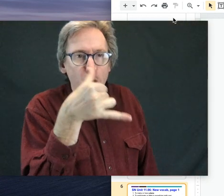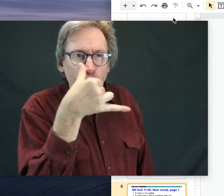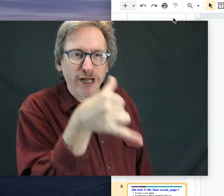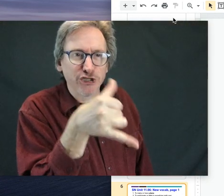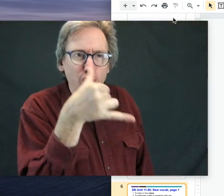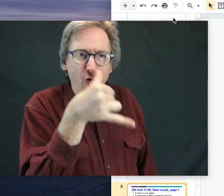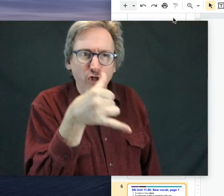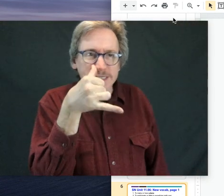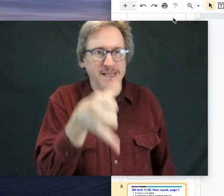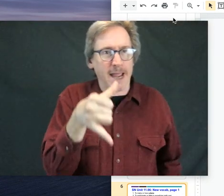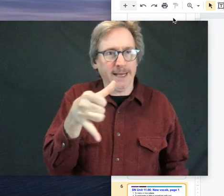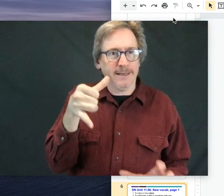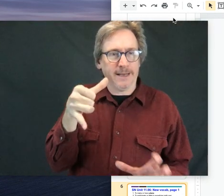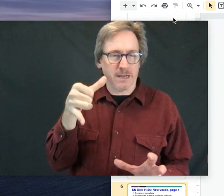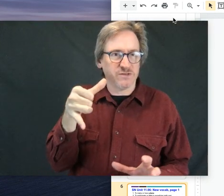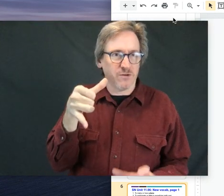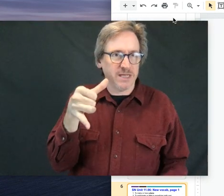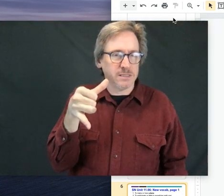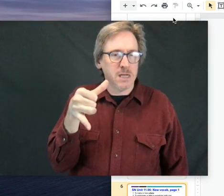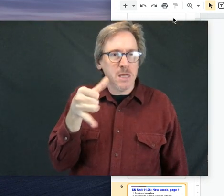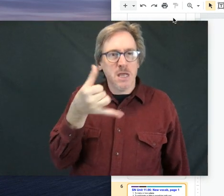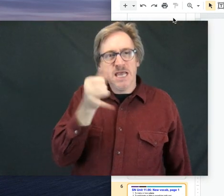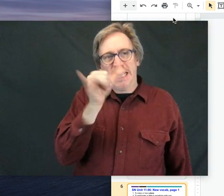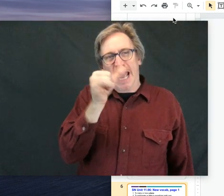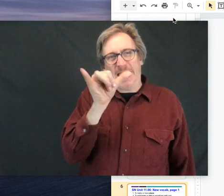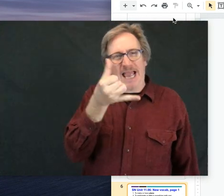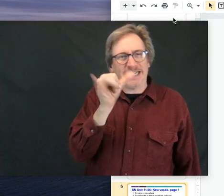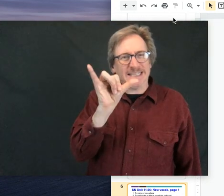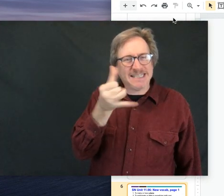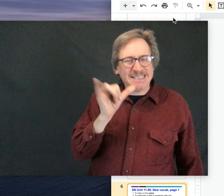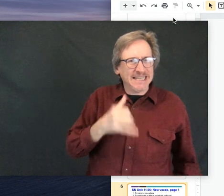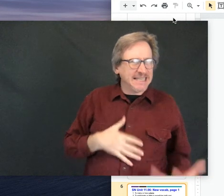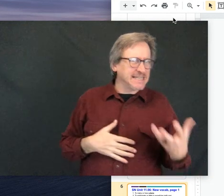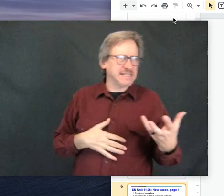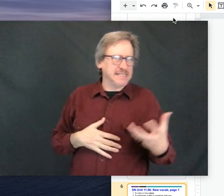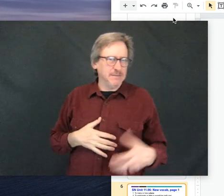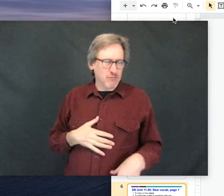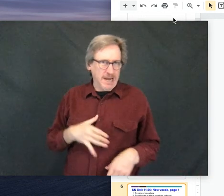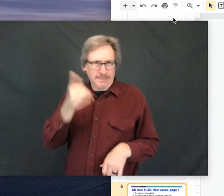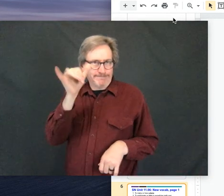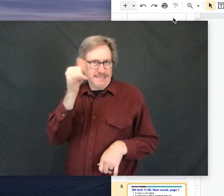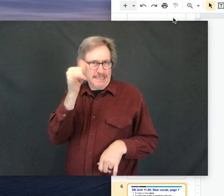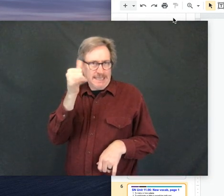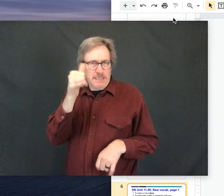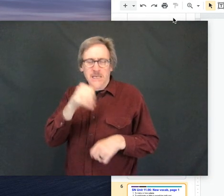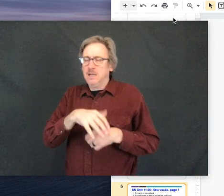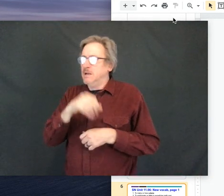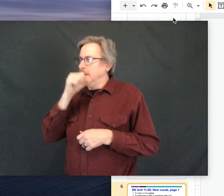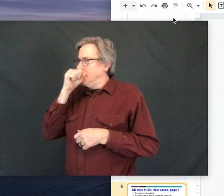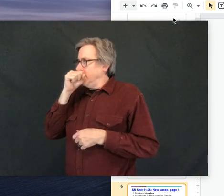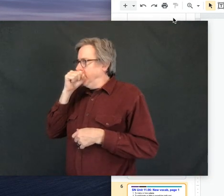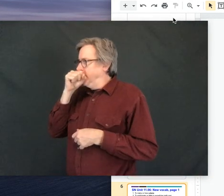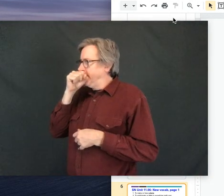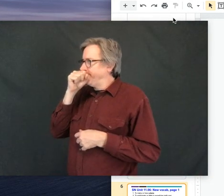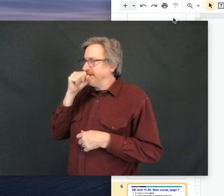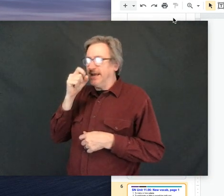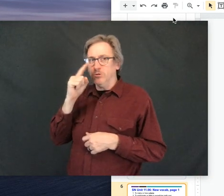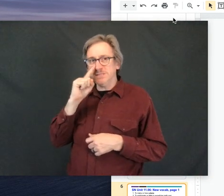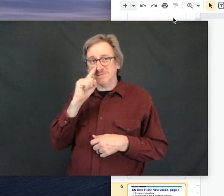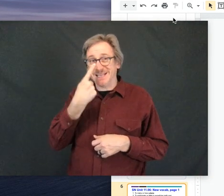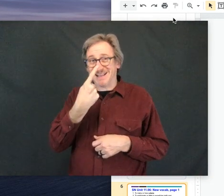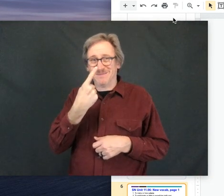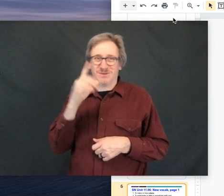the original sign that it comes from is. Silly doesn't seem right. Silly.